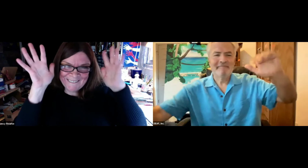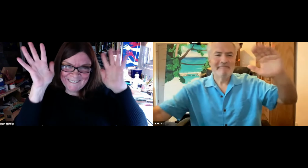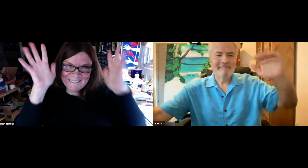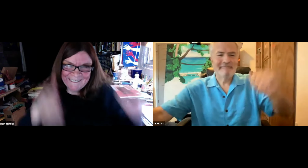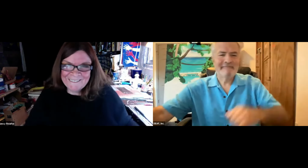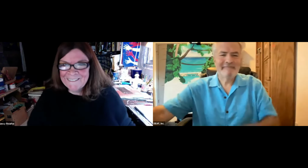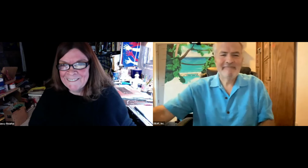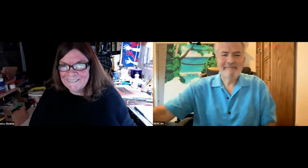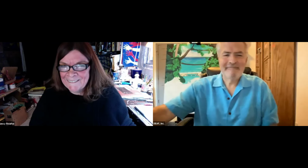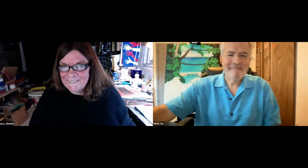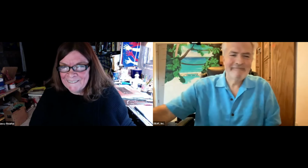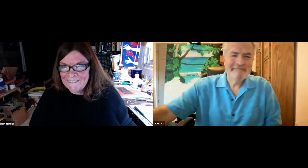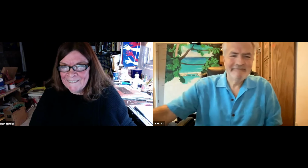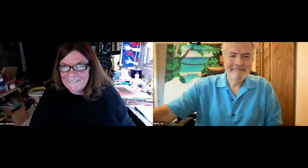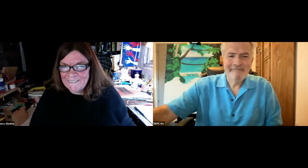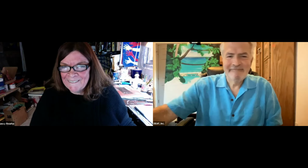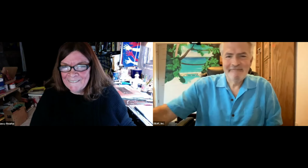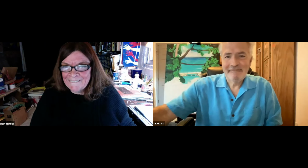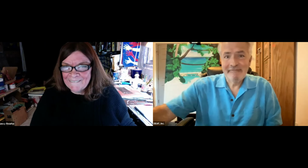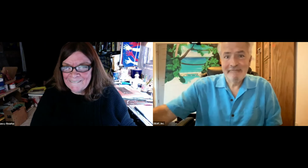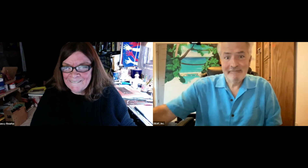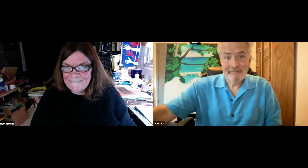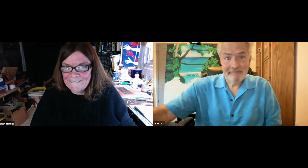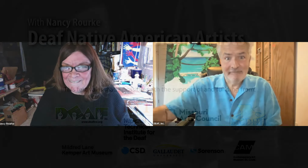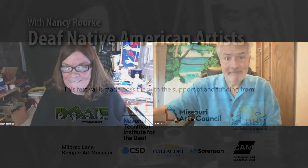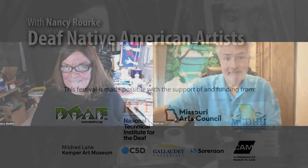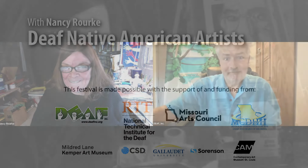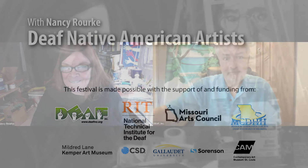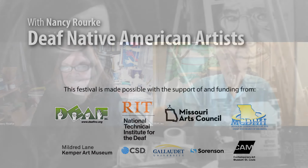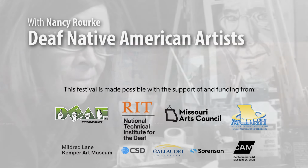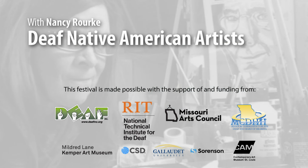you. Cheers. Everyone have a good night. Good night, everyone. Bye-bye.